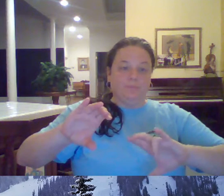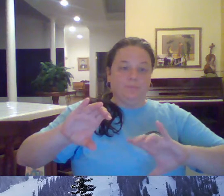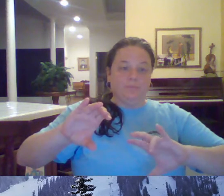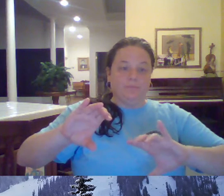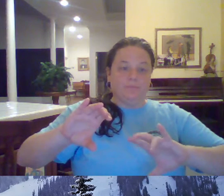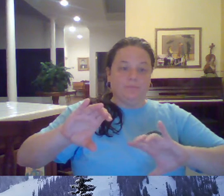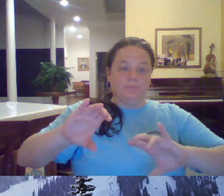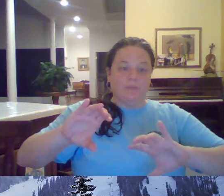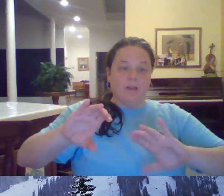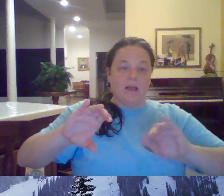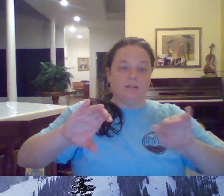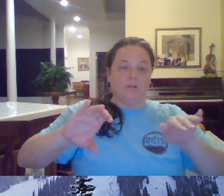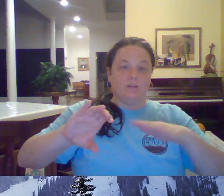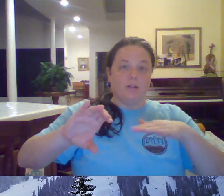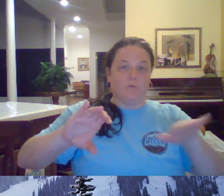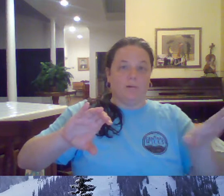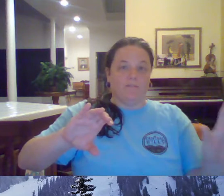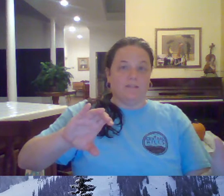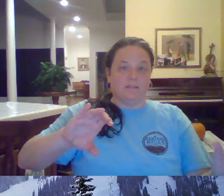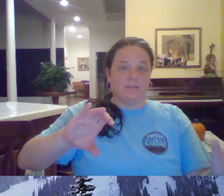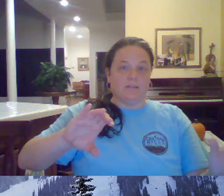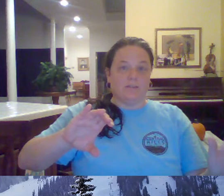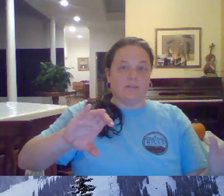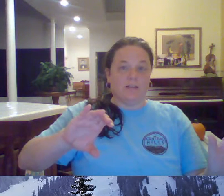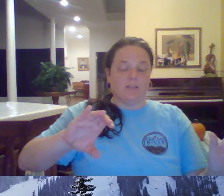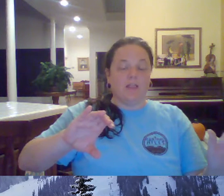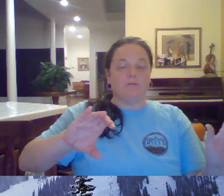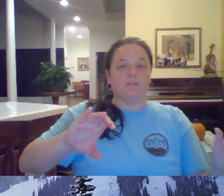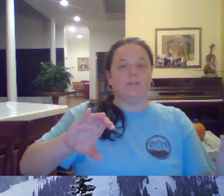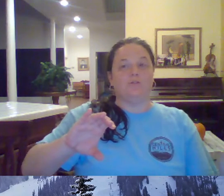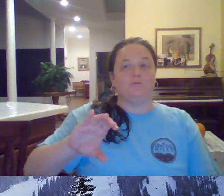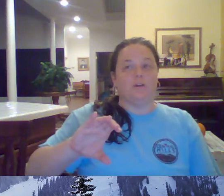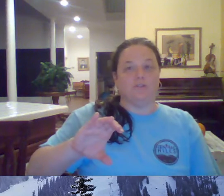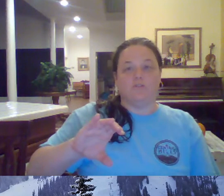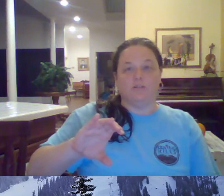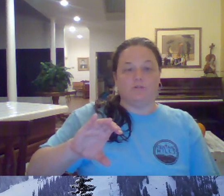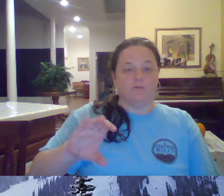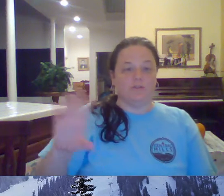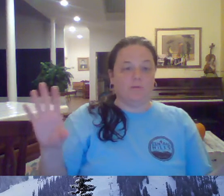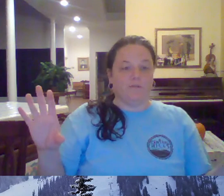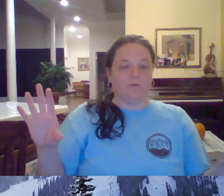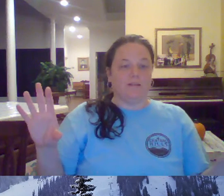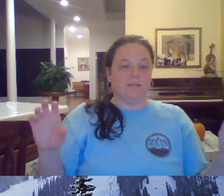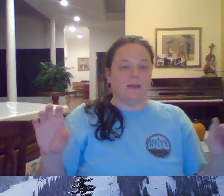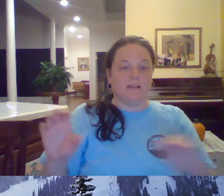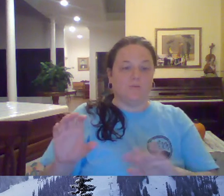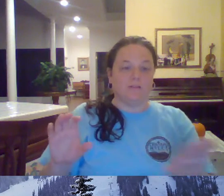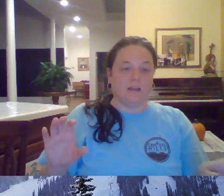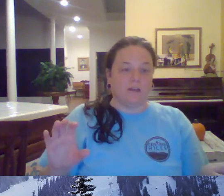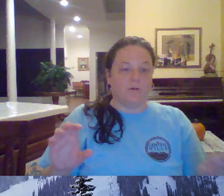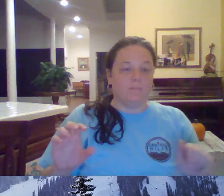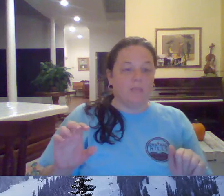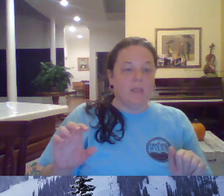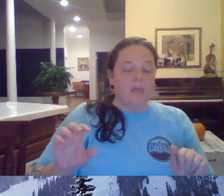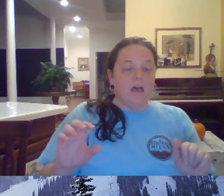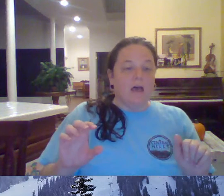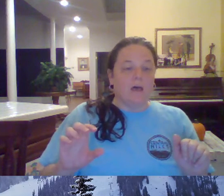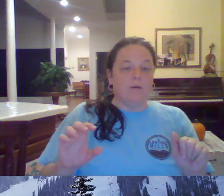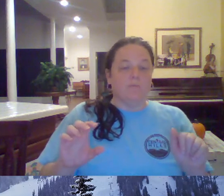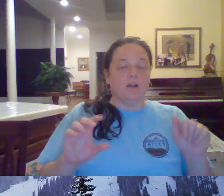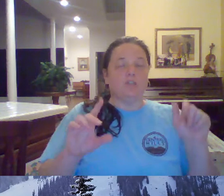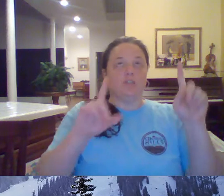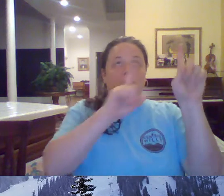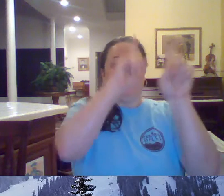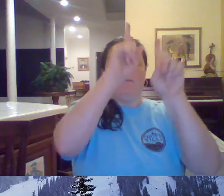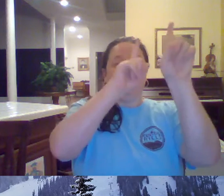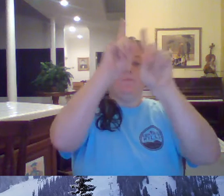I told y'all not to worry about physics because that one's too controversial. There's too many different ways to sign it, so we're just not going to do